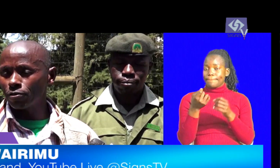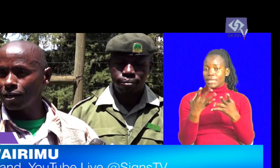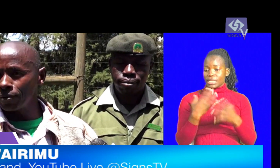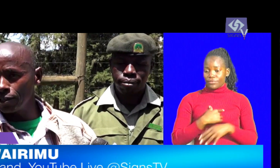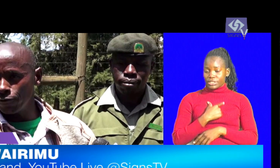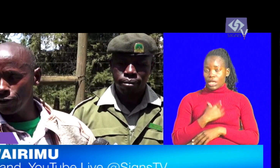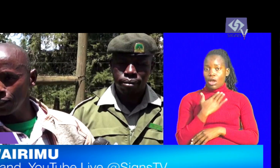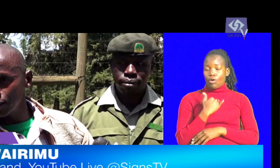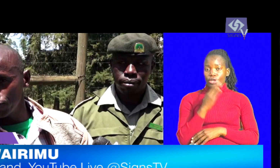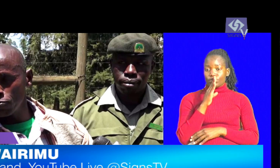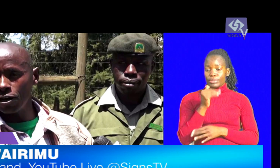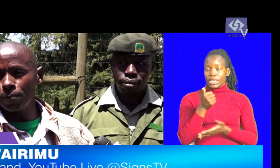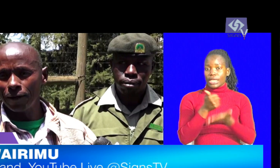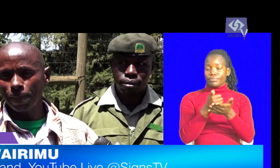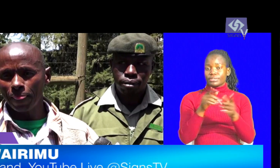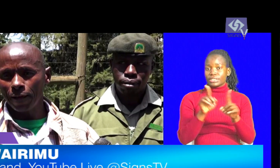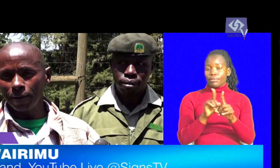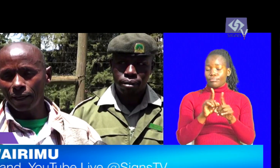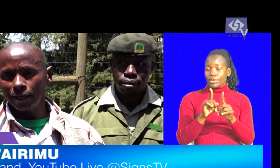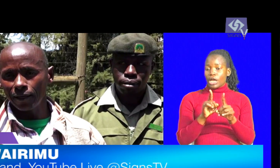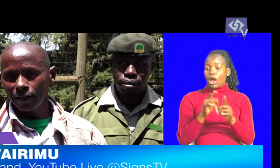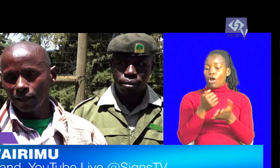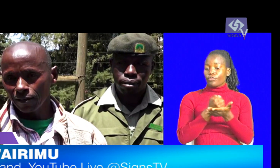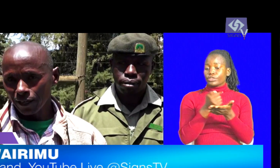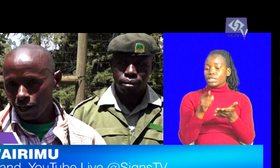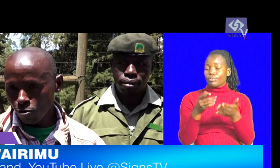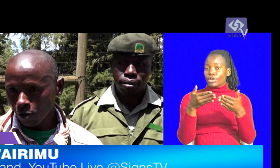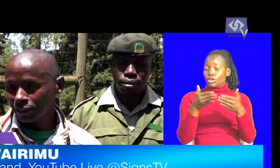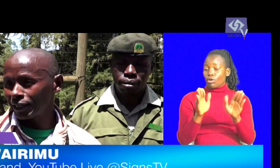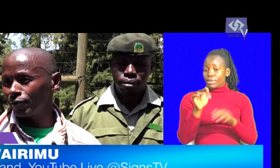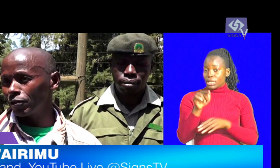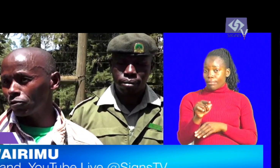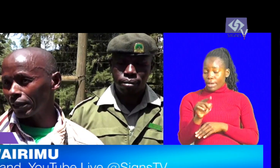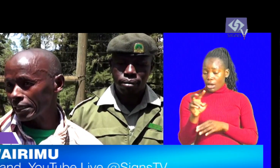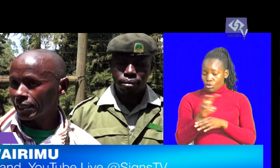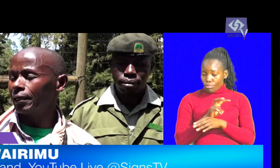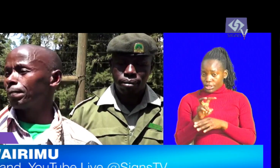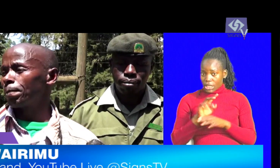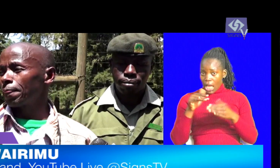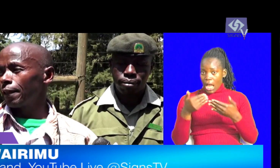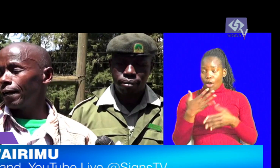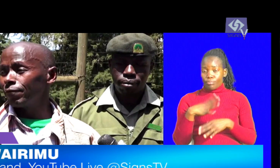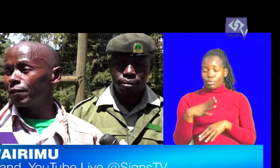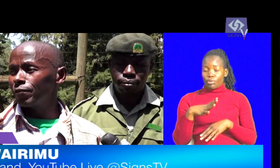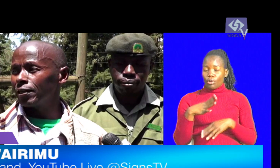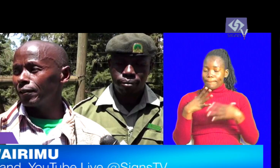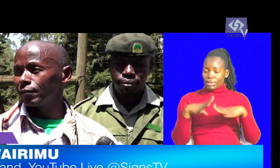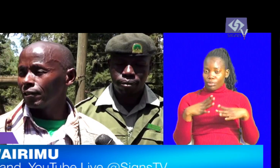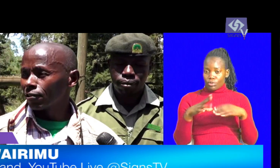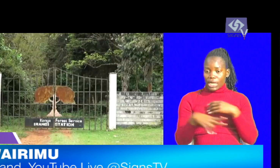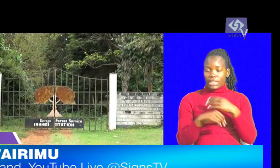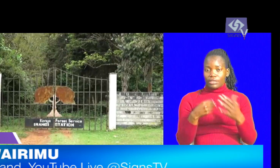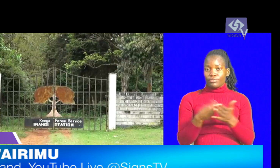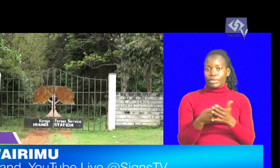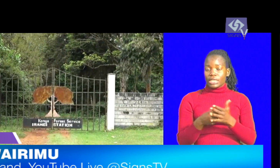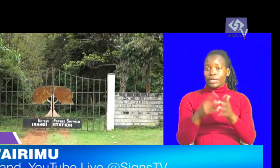kama hii ofisi ikifunguliwa hapa ya kumonta vile watu wanaingia. Vile vile